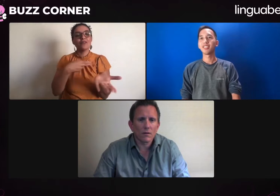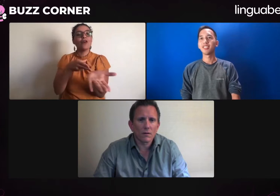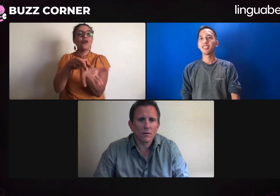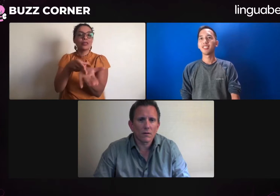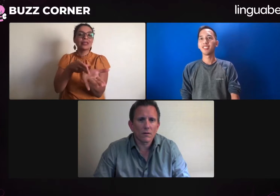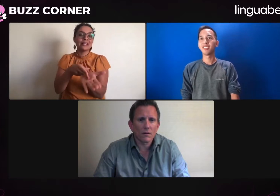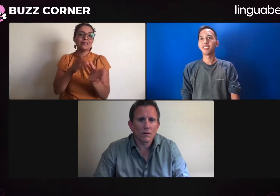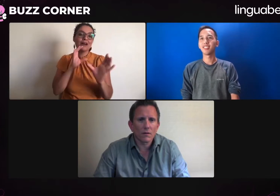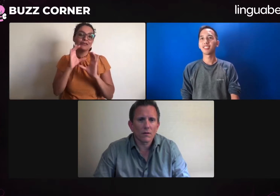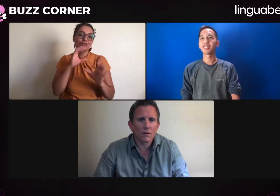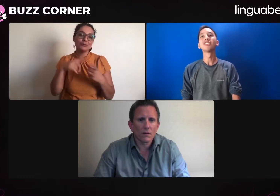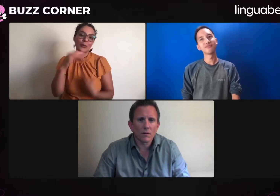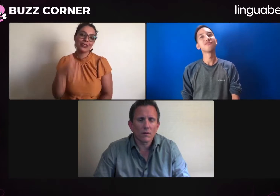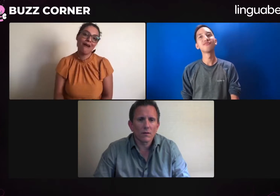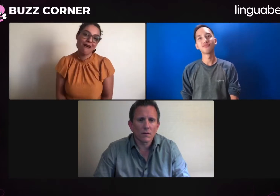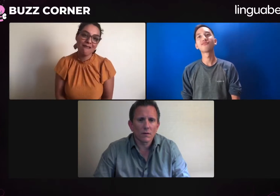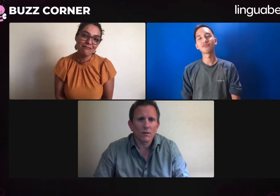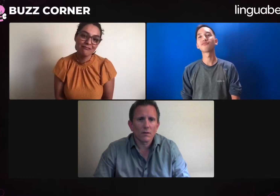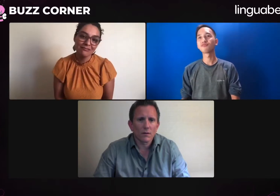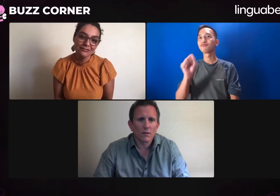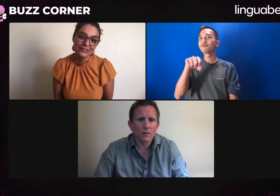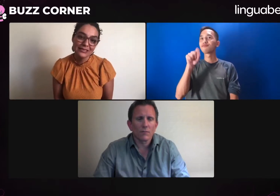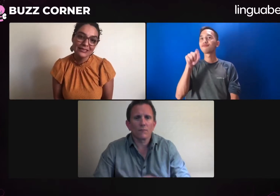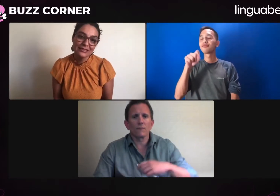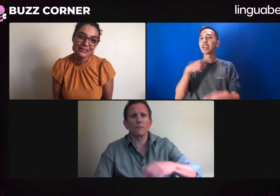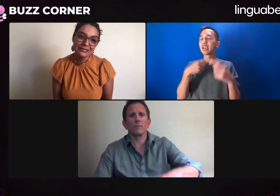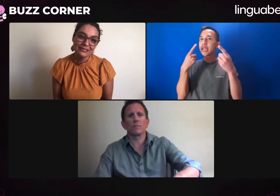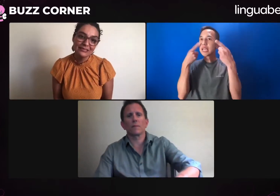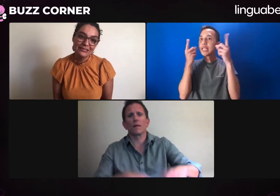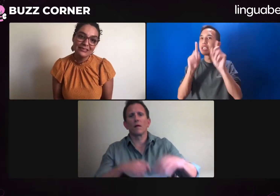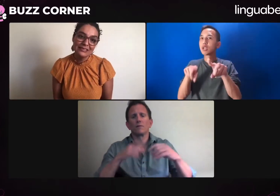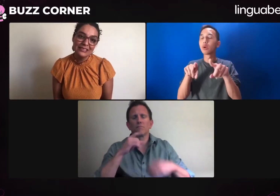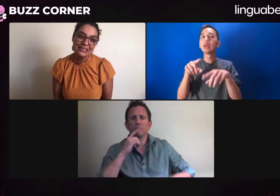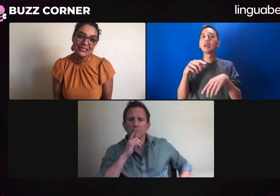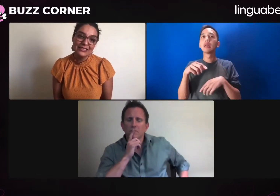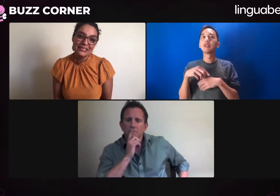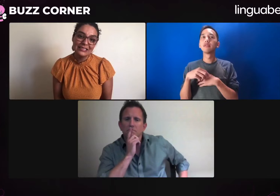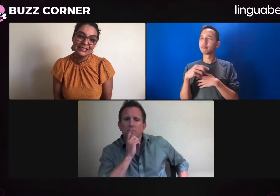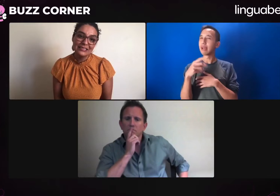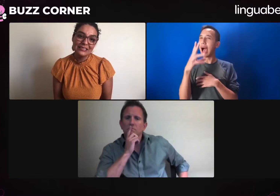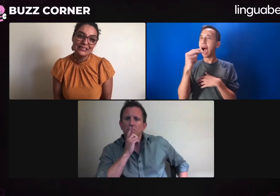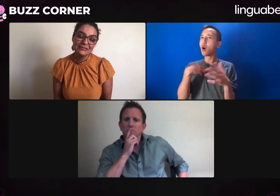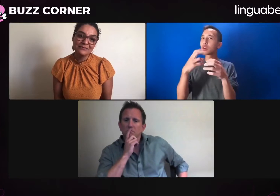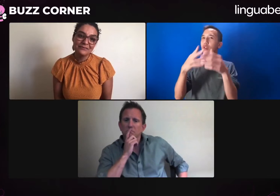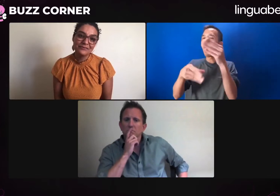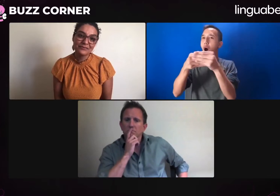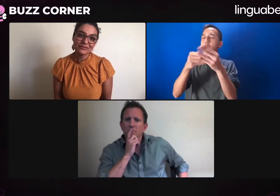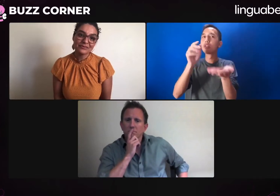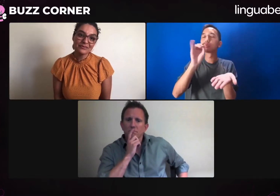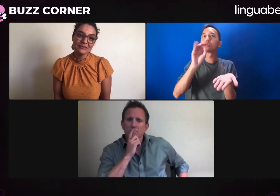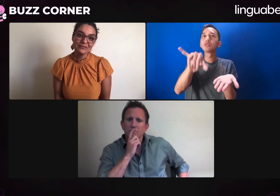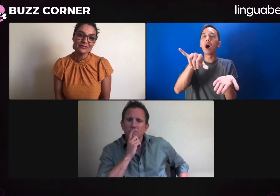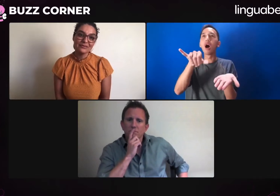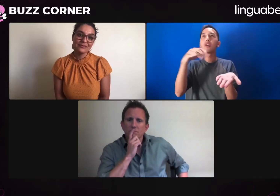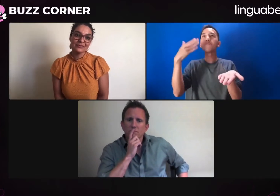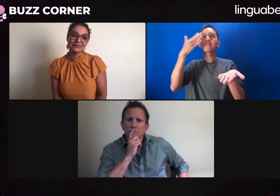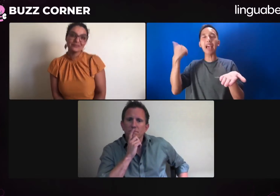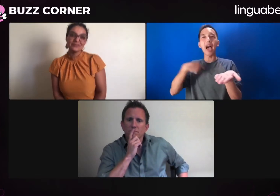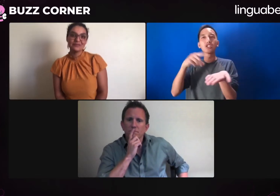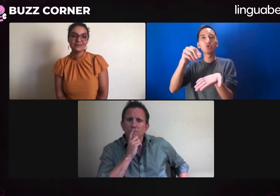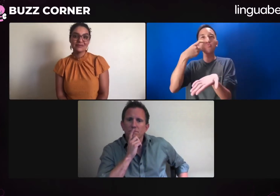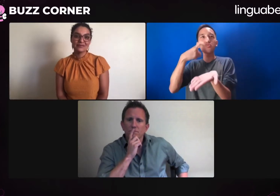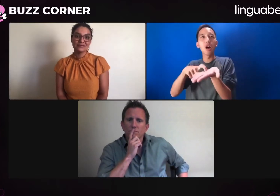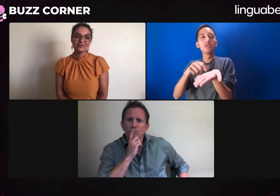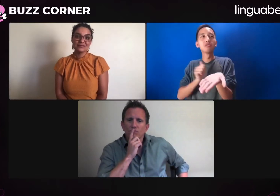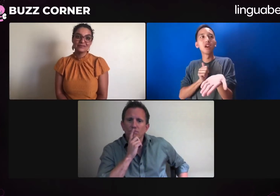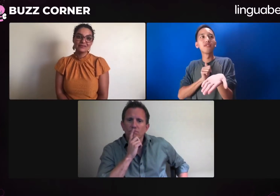so that's why I think it's super important to have an authentic conversation about what's going on regarding both of those topics at the same time. I